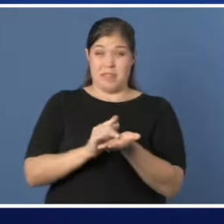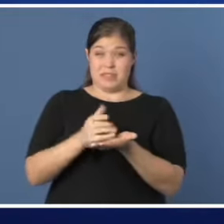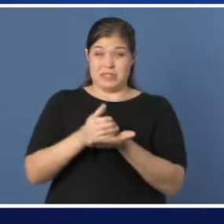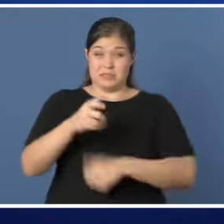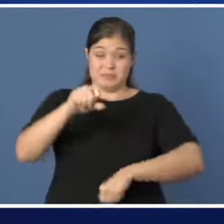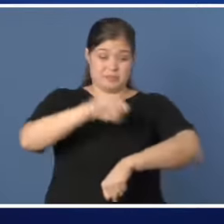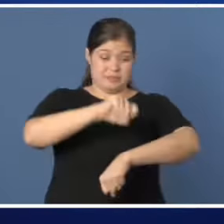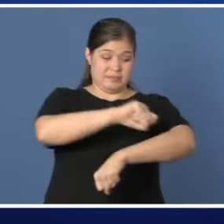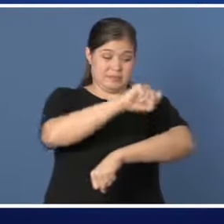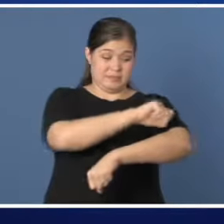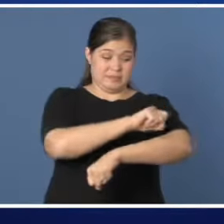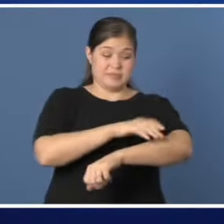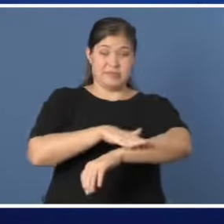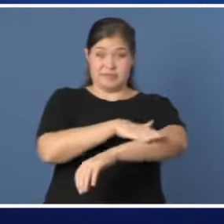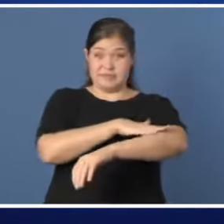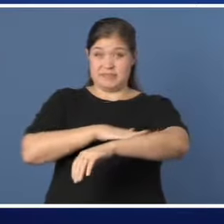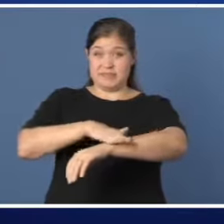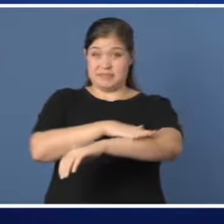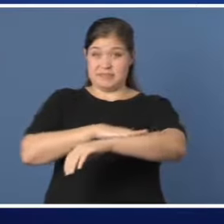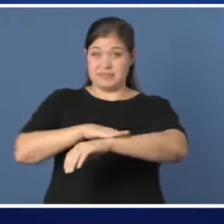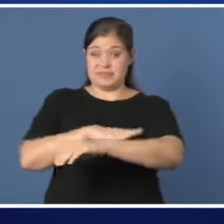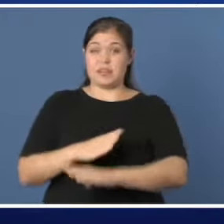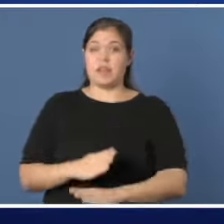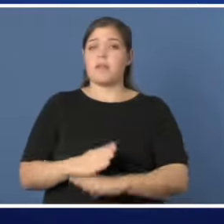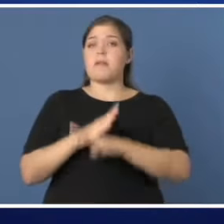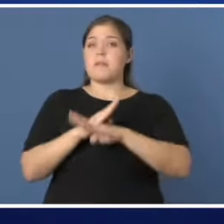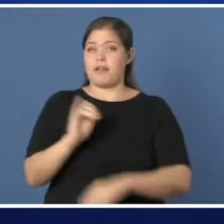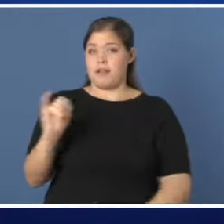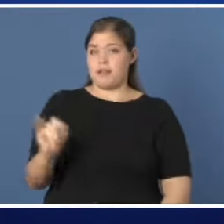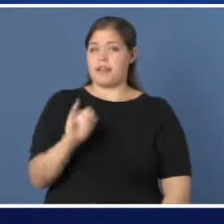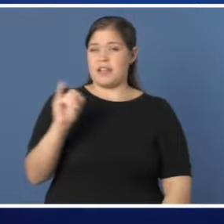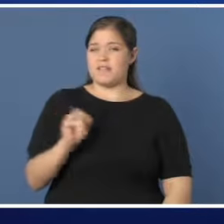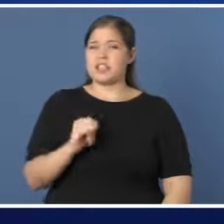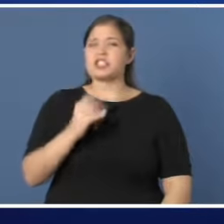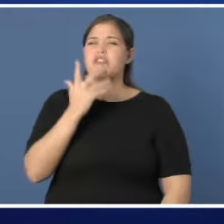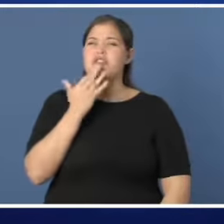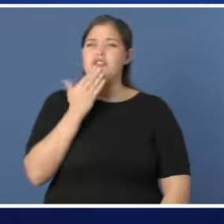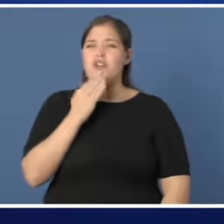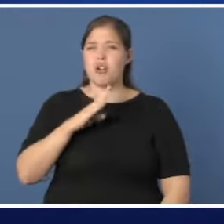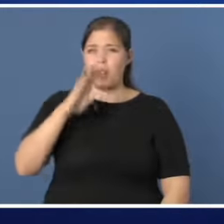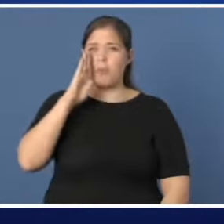antiseptic solution, iodine compounds,